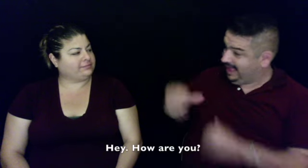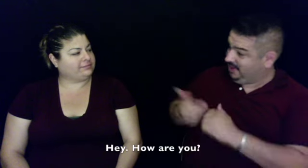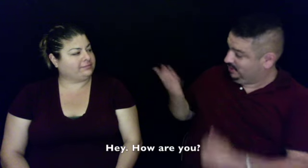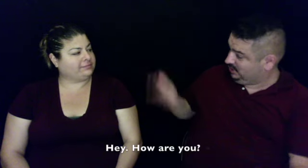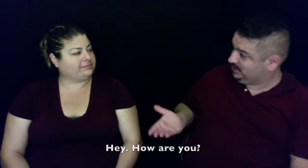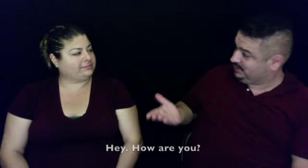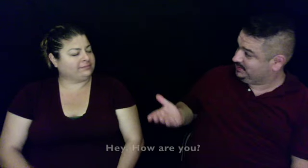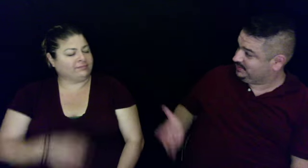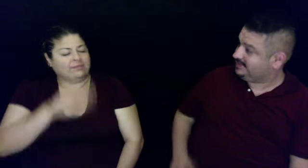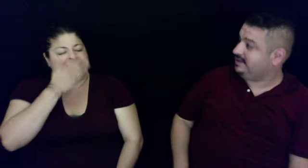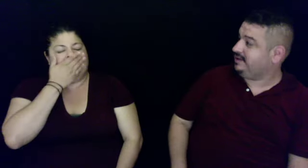Hey, how are you?